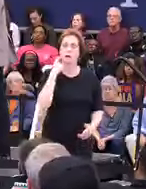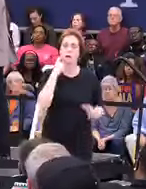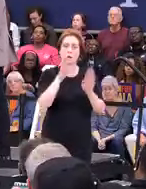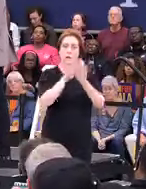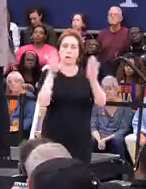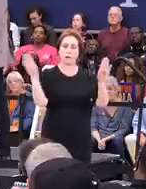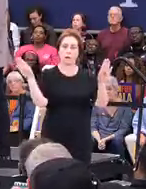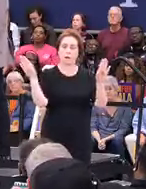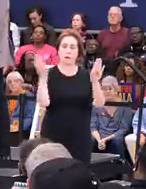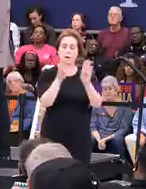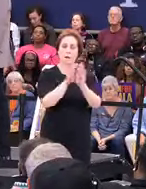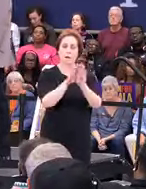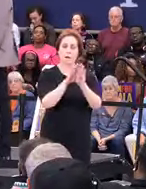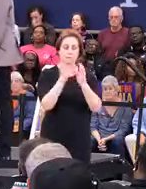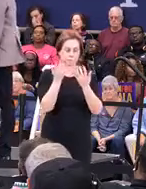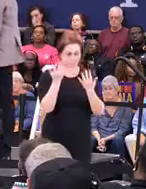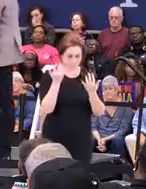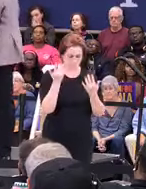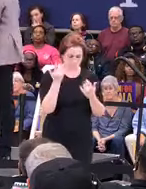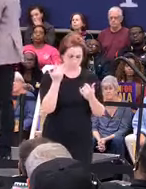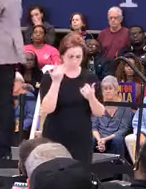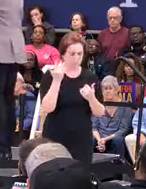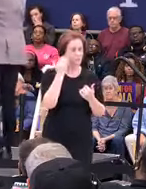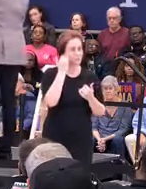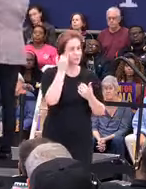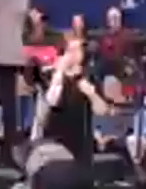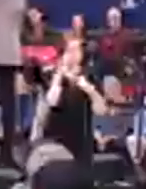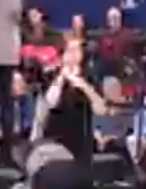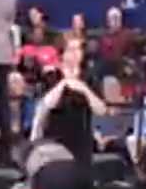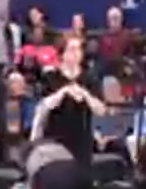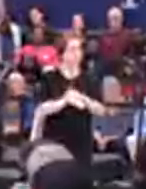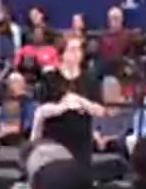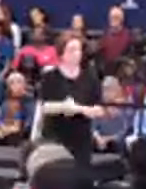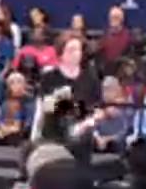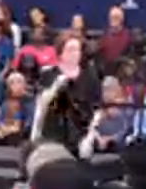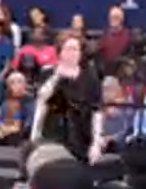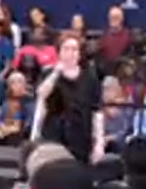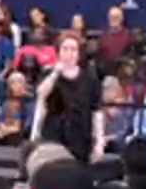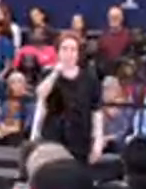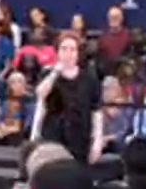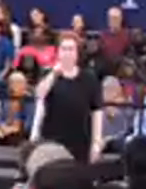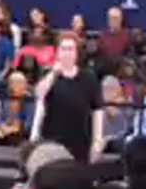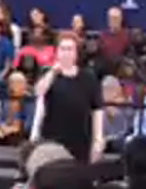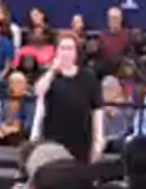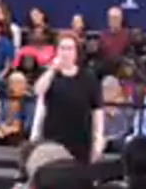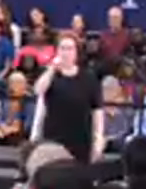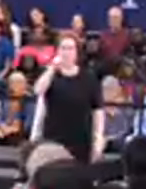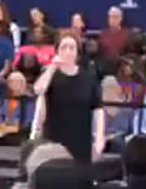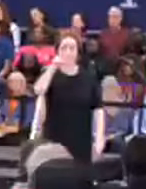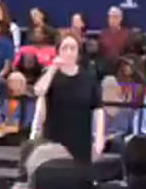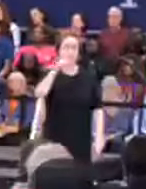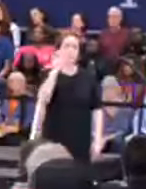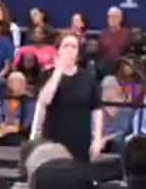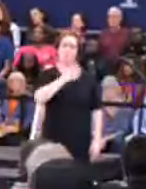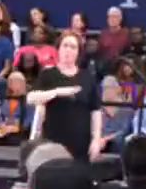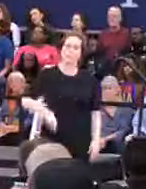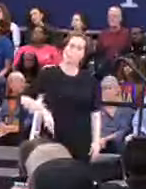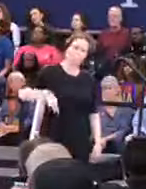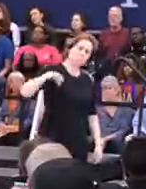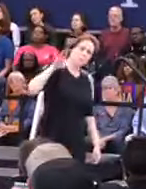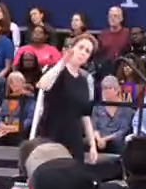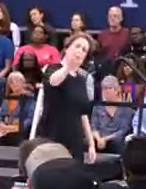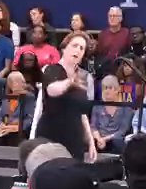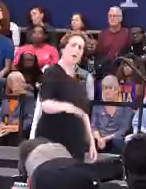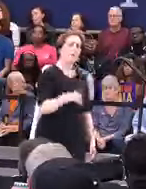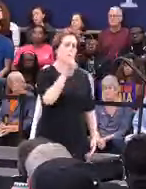pauses. Why? Because she knows if she walks through those sliding glass doors, she'll be out of pocket anywhere